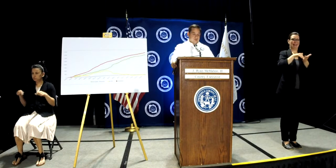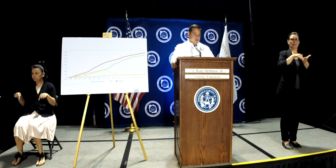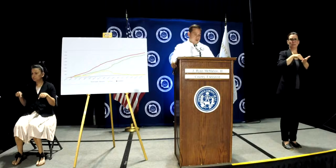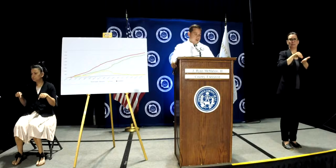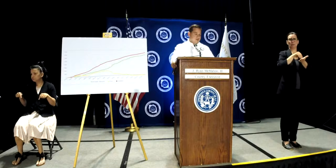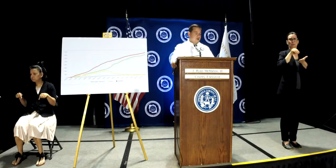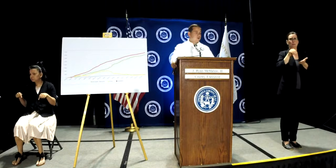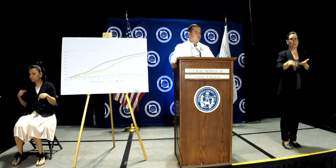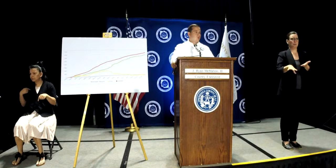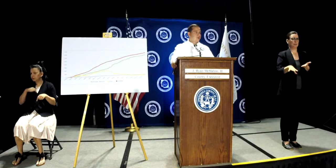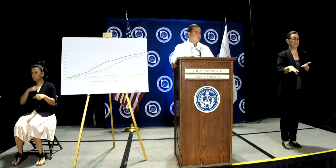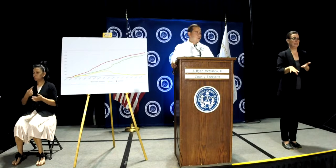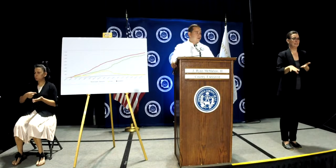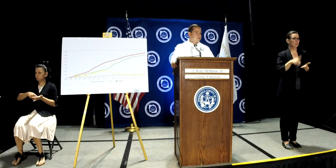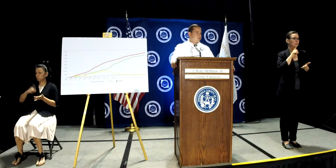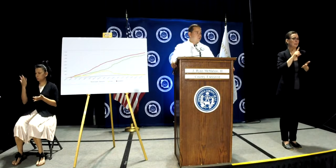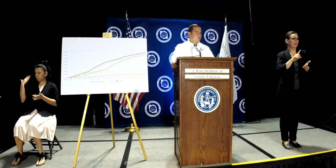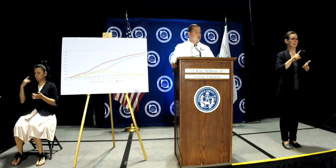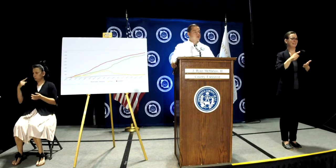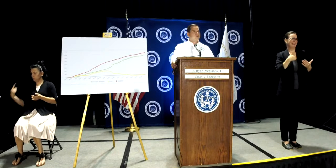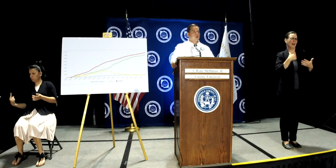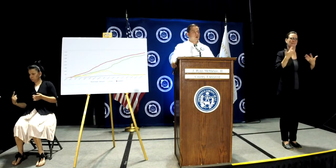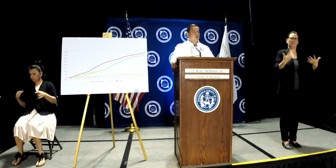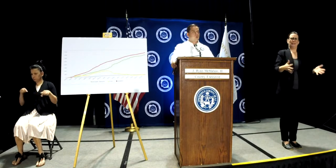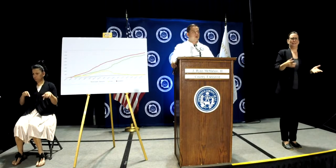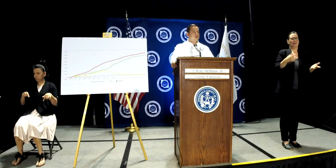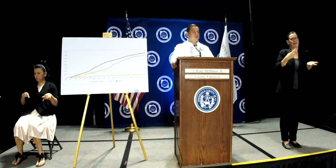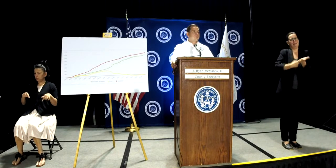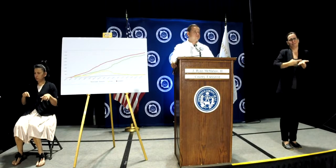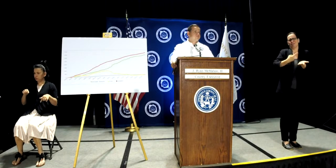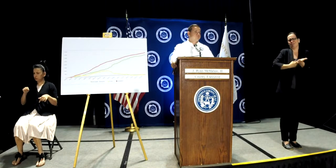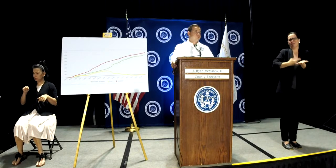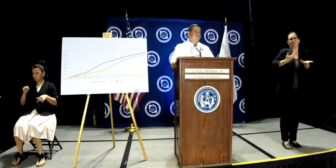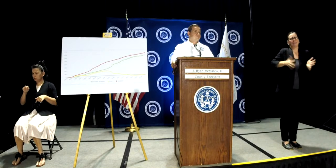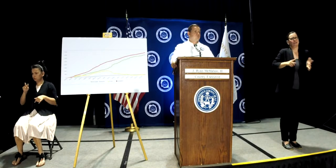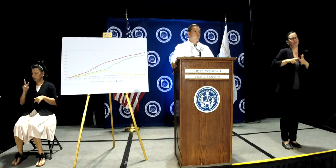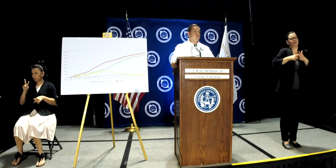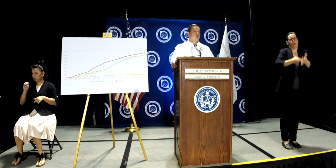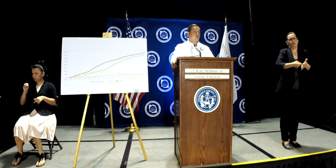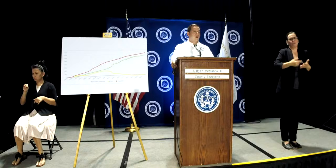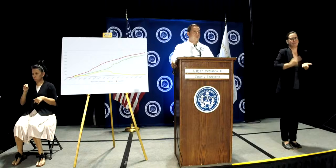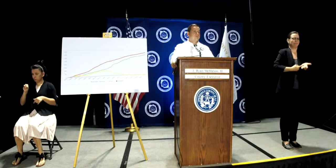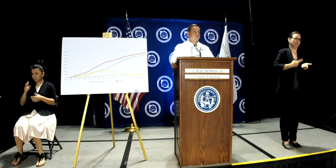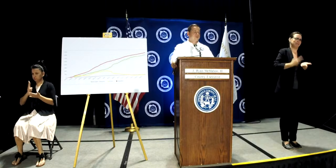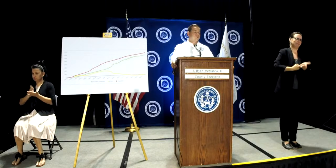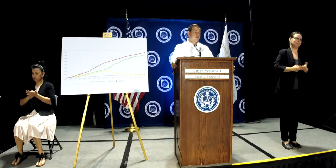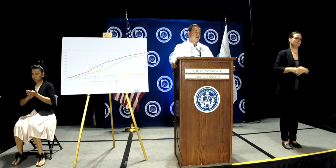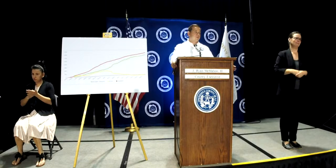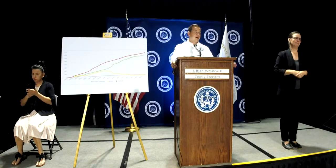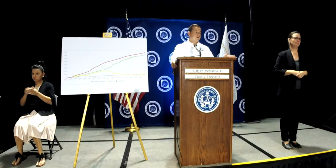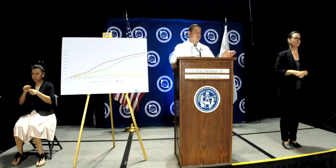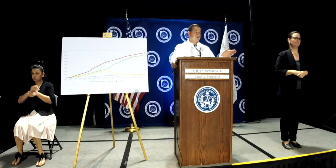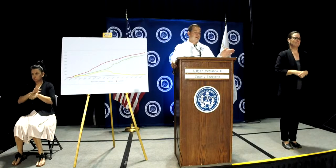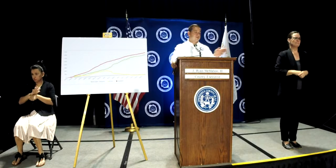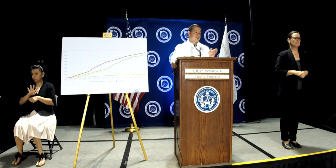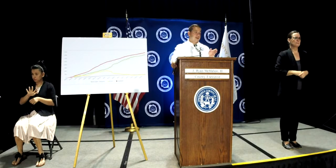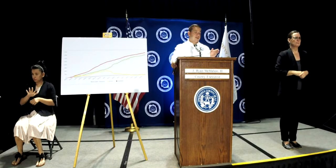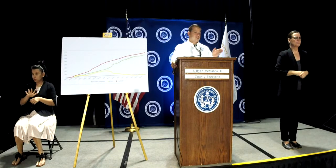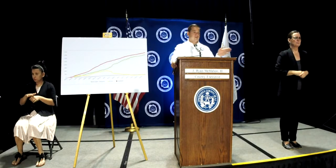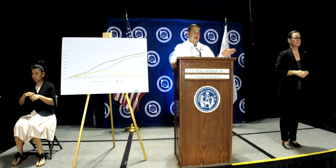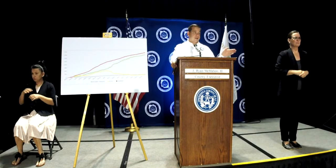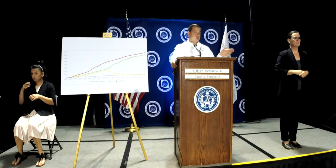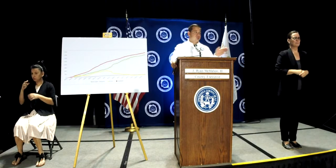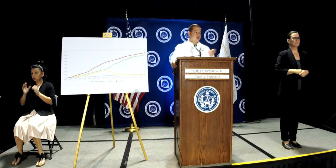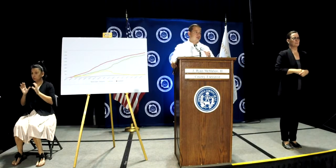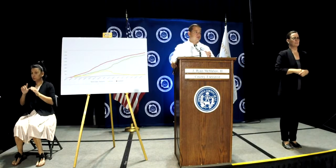out, I think, under 20 at SU. So week one, if you think about this, and